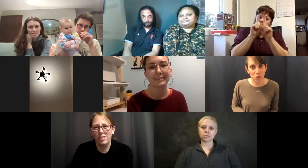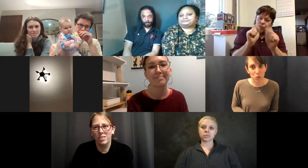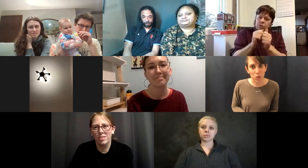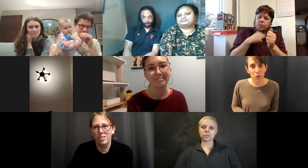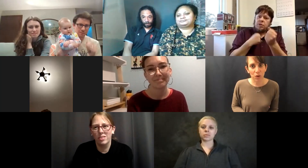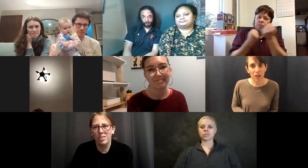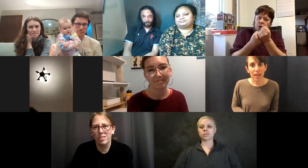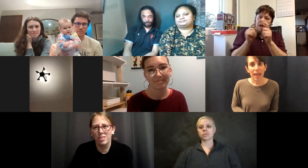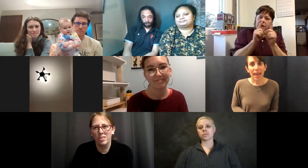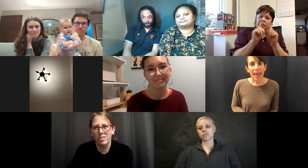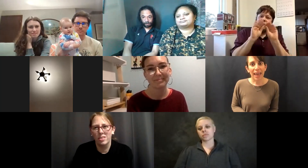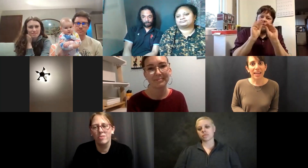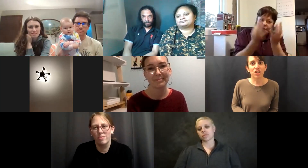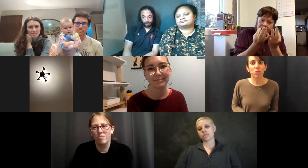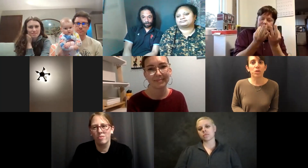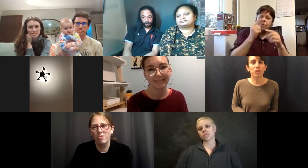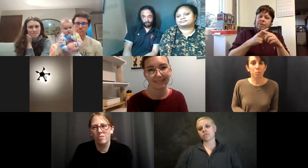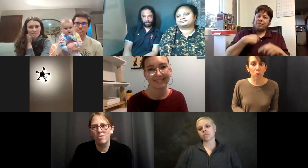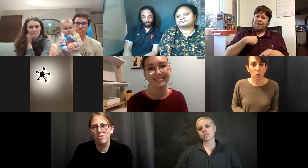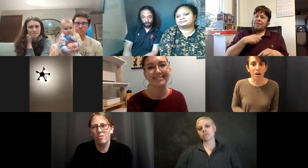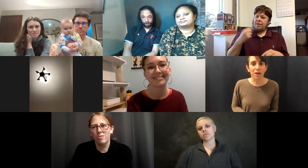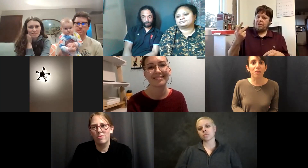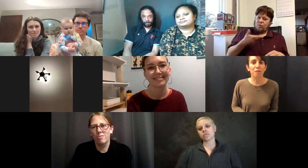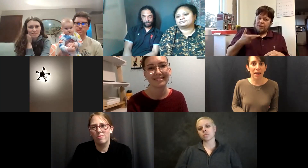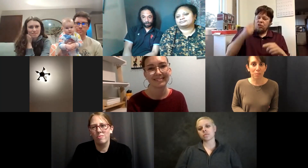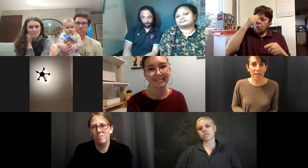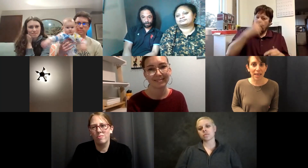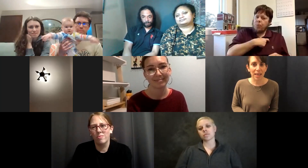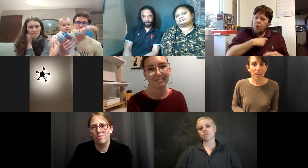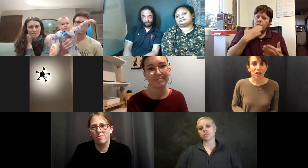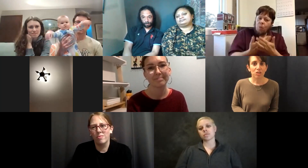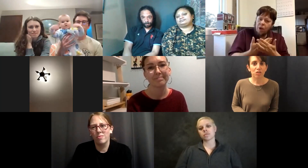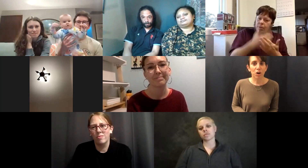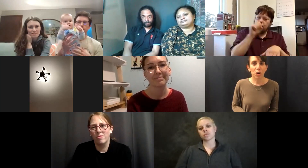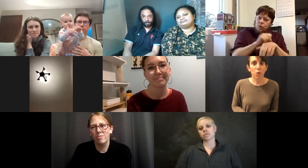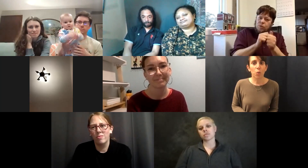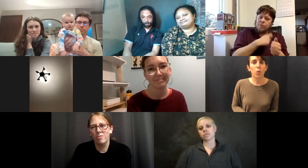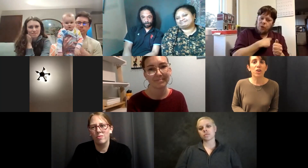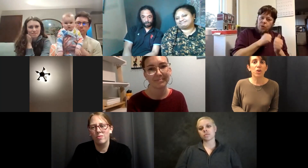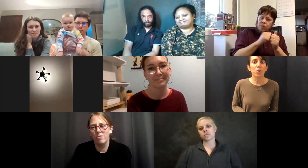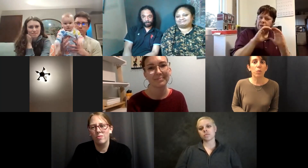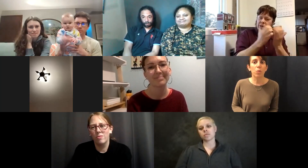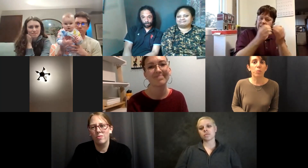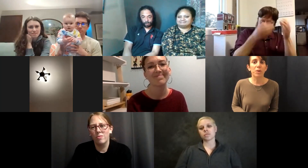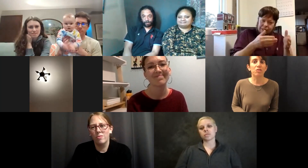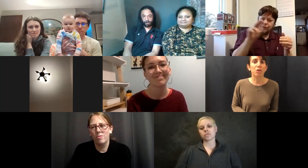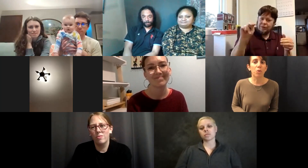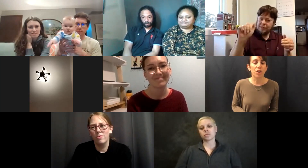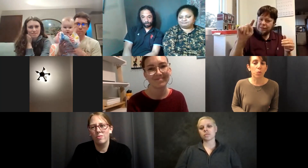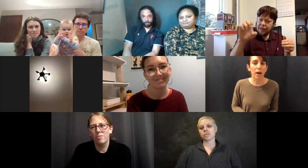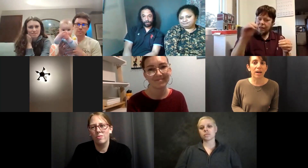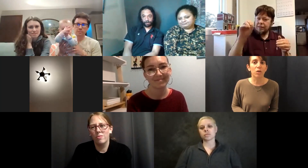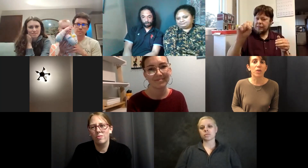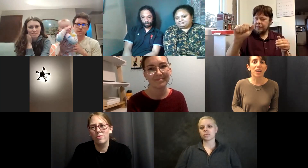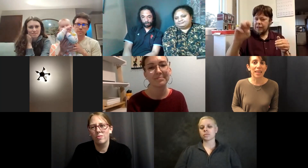elementary school and she would support the family. So we knew that we would be